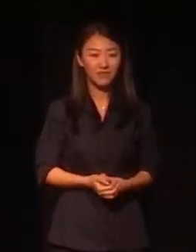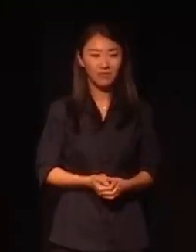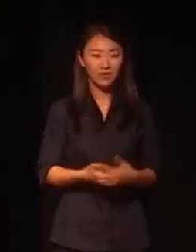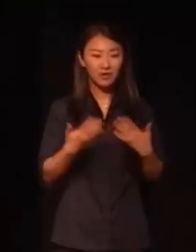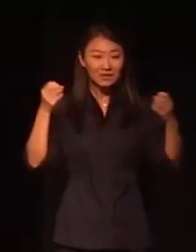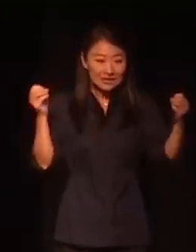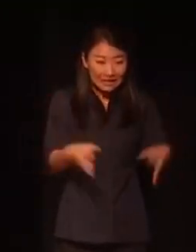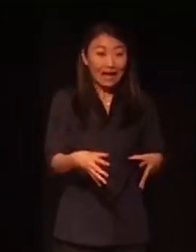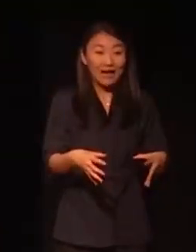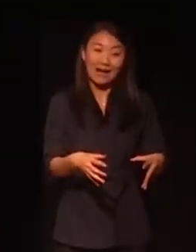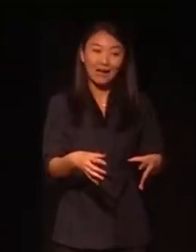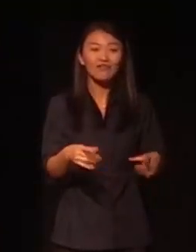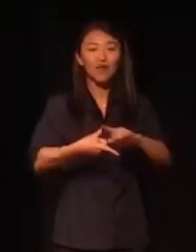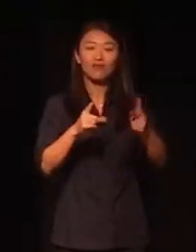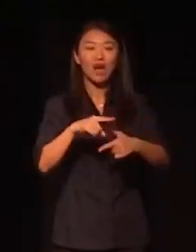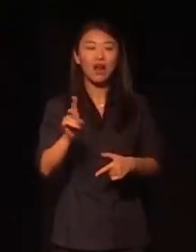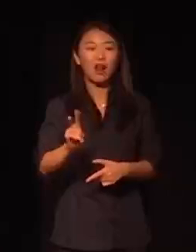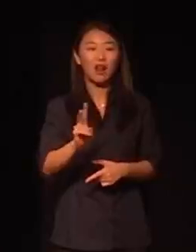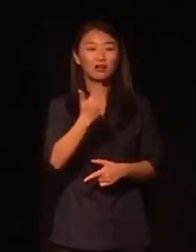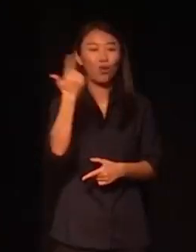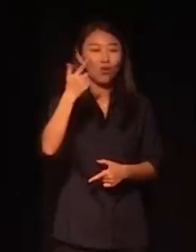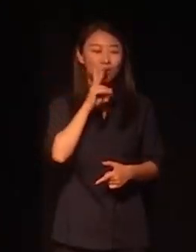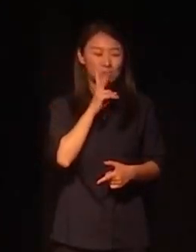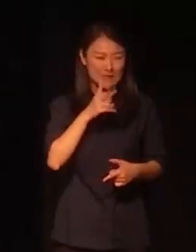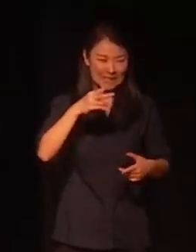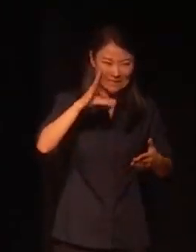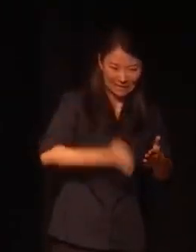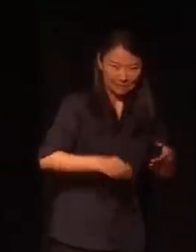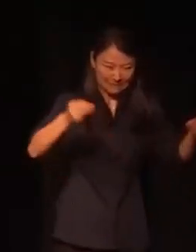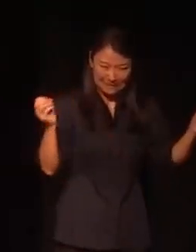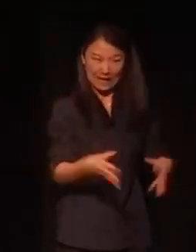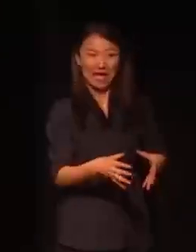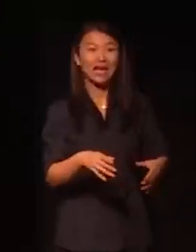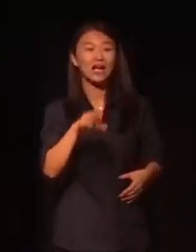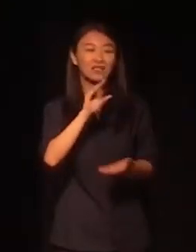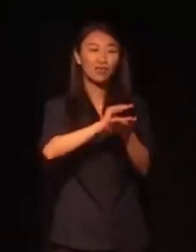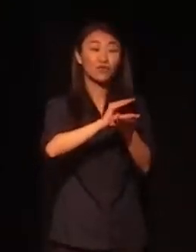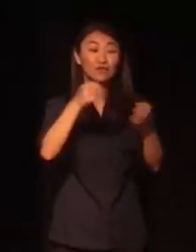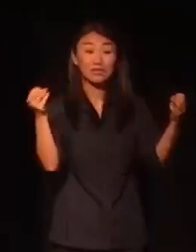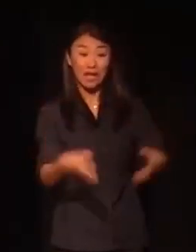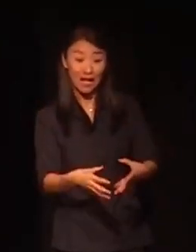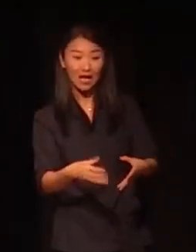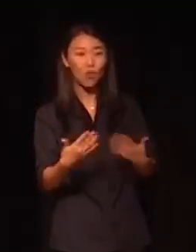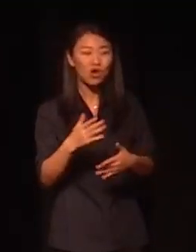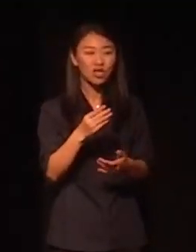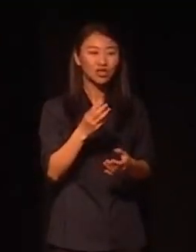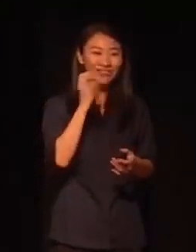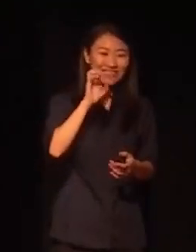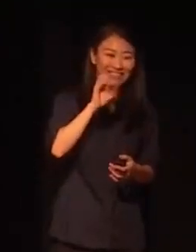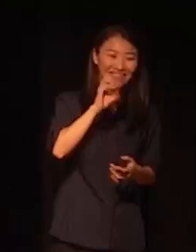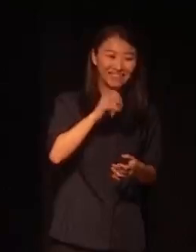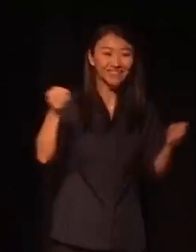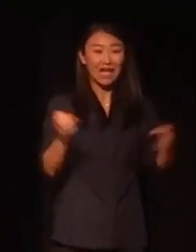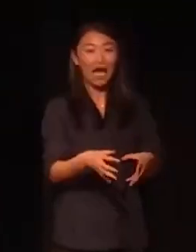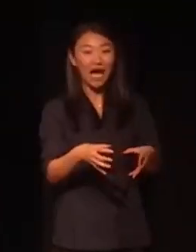be zha, okay, meaning deep fry. You have zha doufu, deep fry beancurd, or cui zha, crisp deep